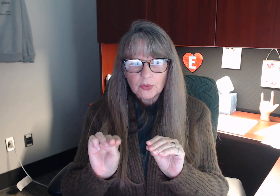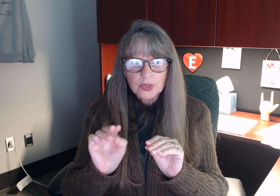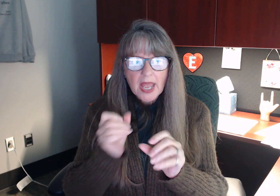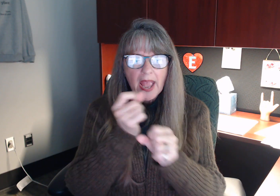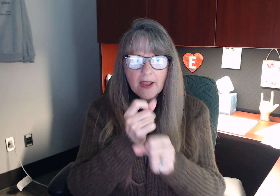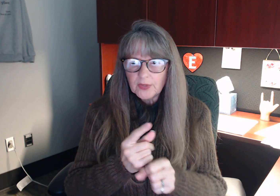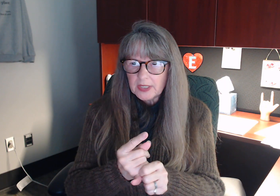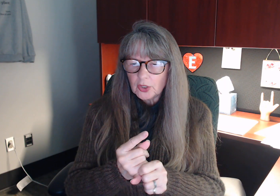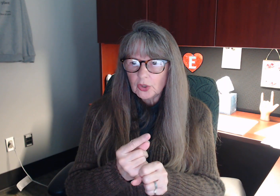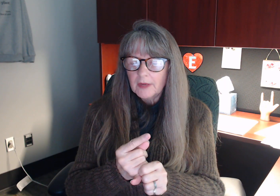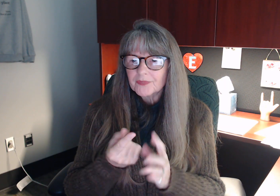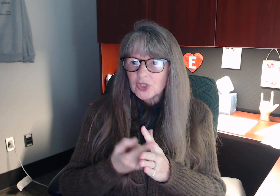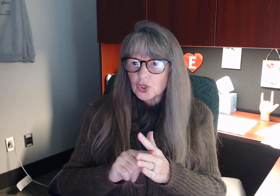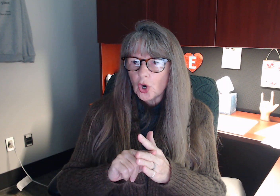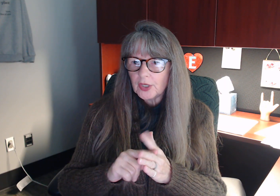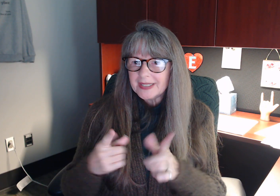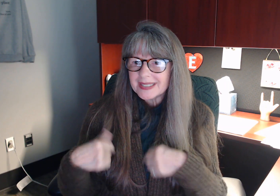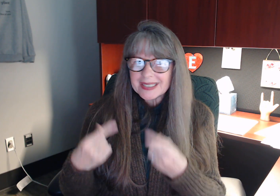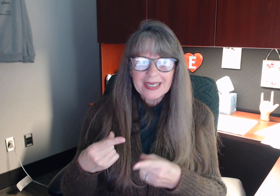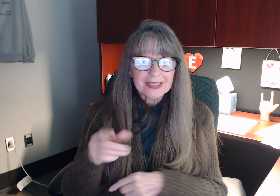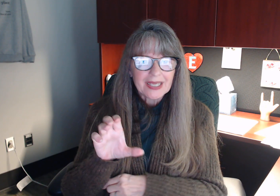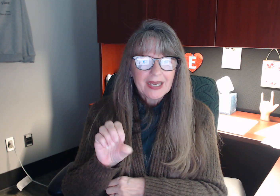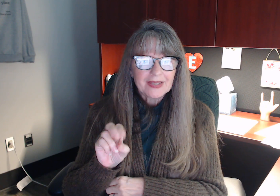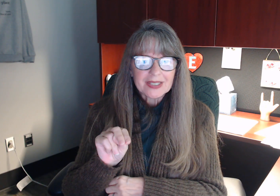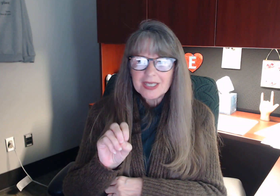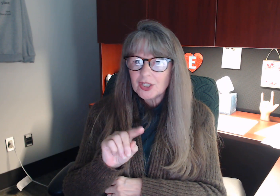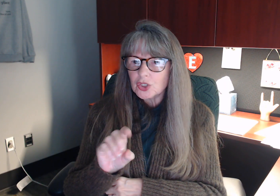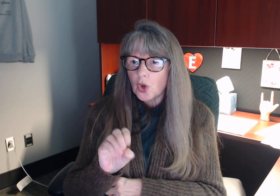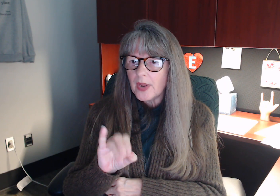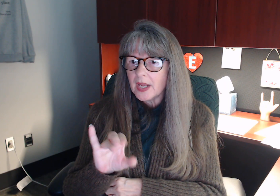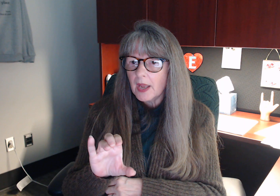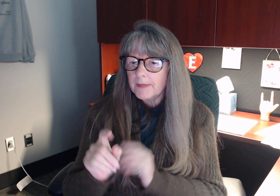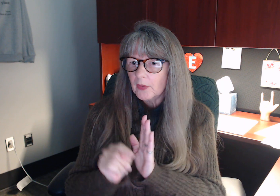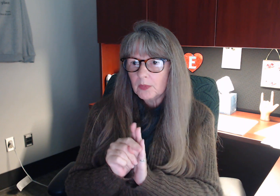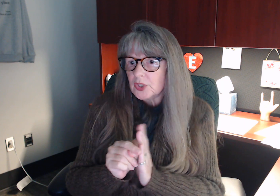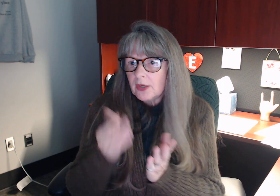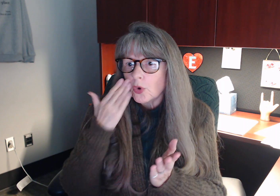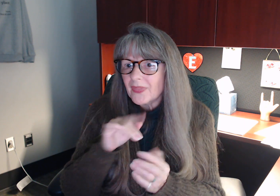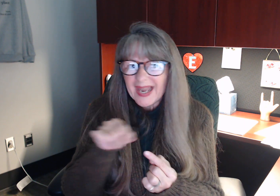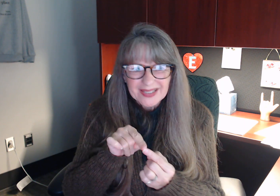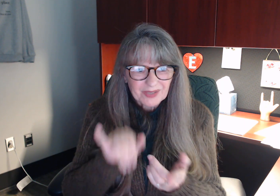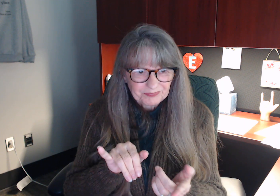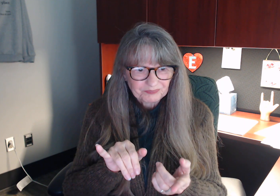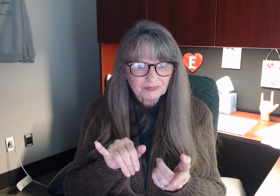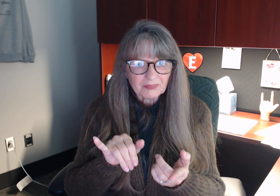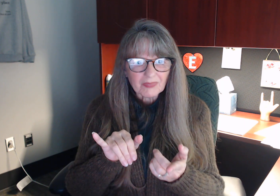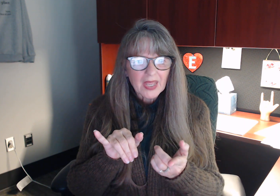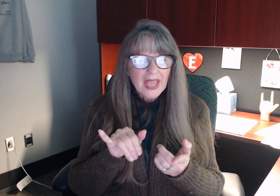7 centimeters every year, starting since the Cenozoic period, which I don't know when that is. And